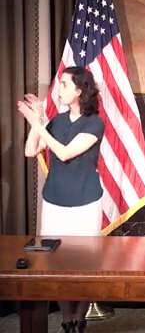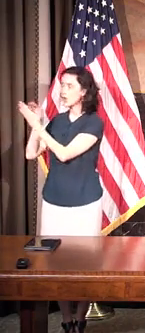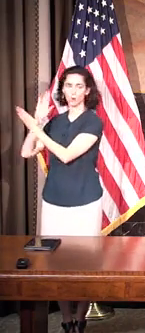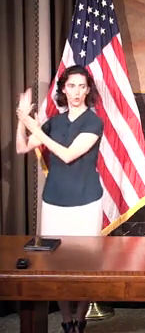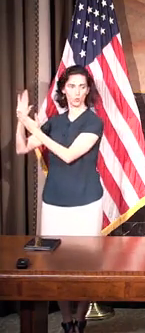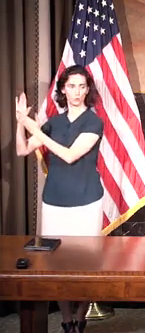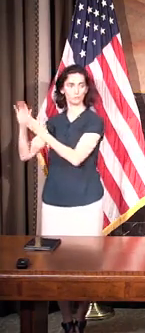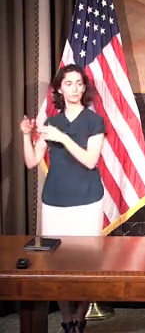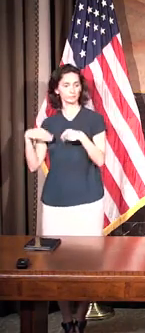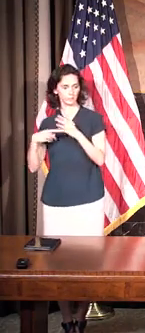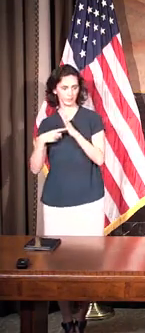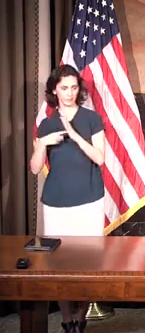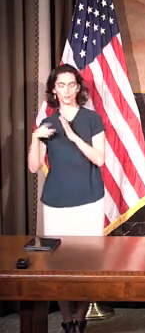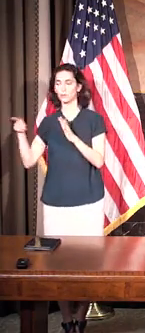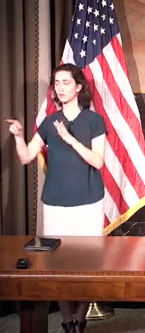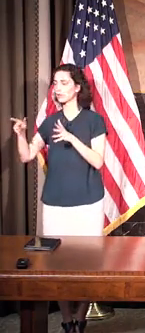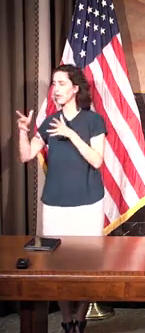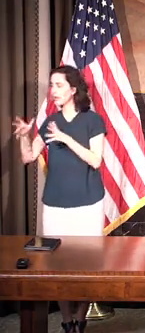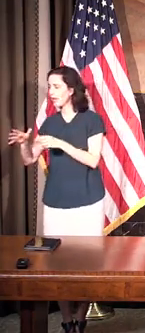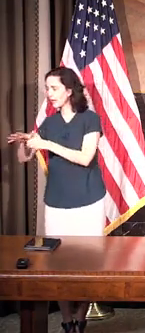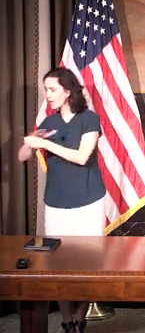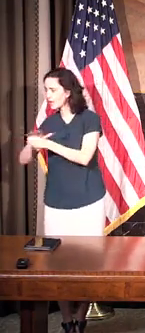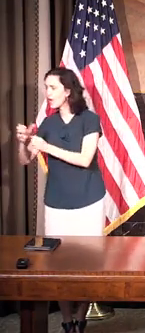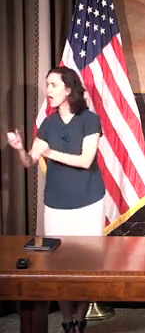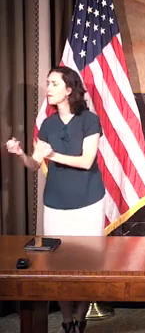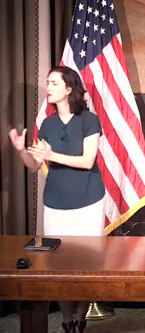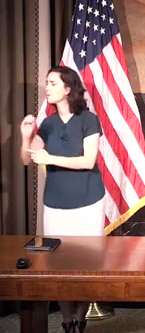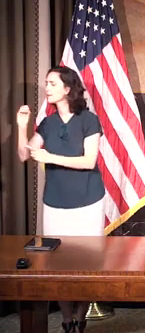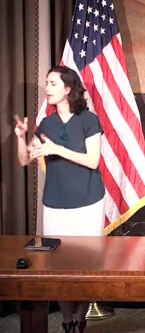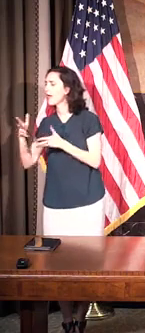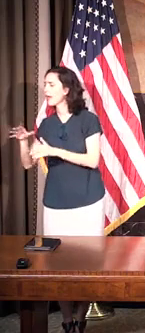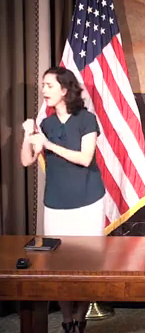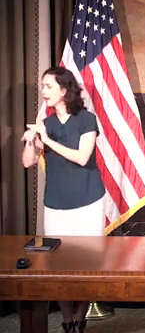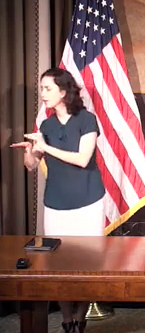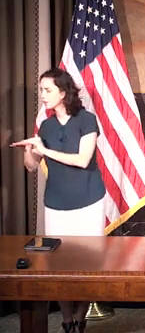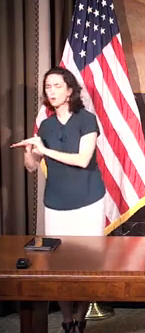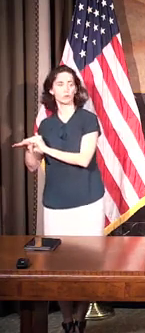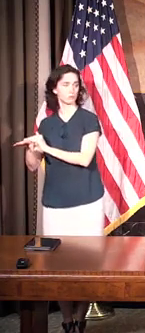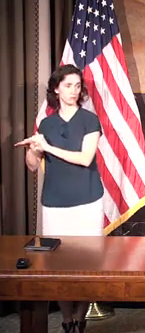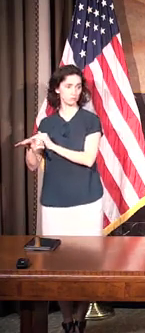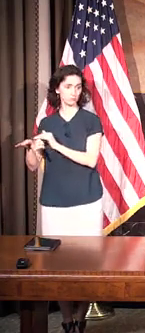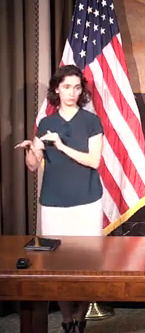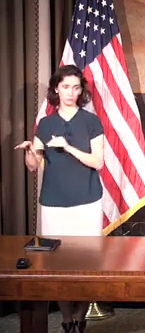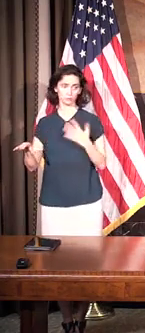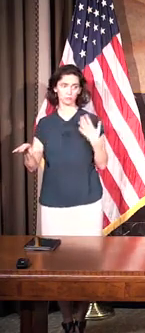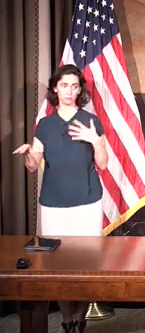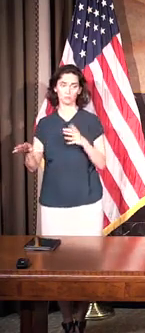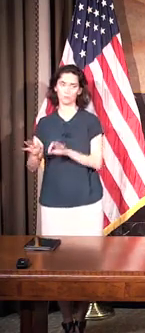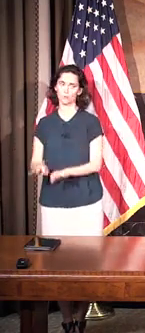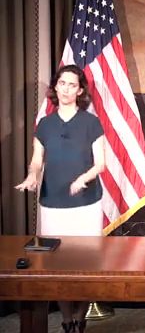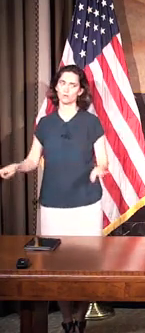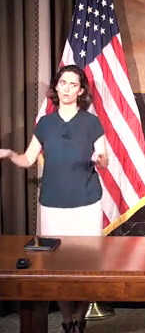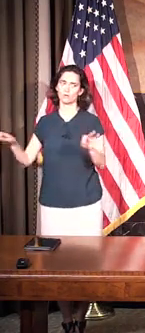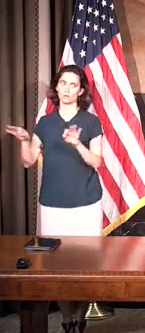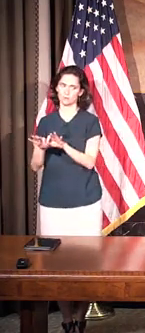for bars to open on-premises consumption to that percent positivity, which really is an incredibly important thing to